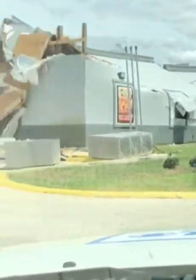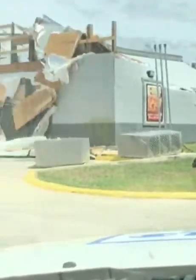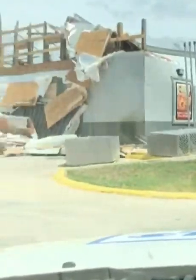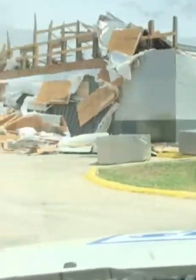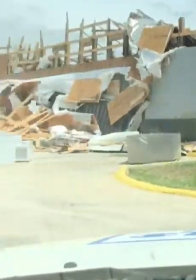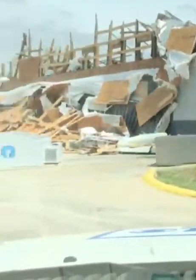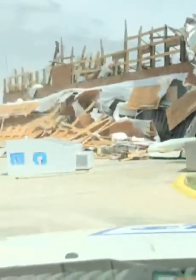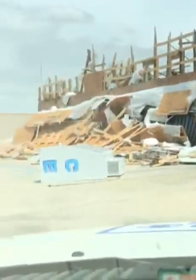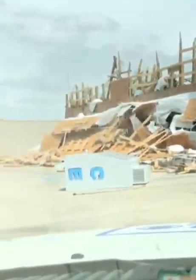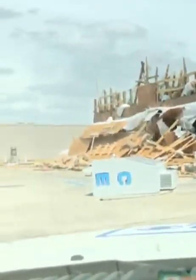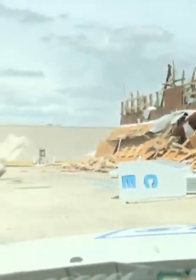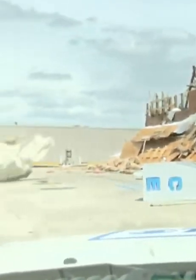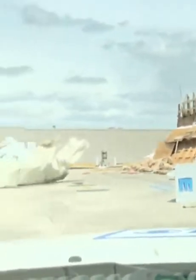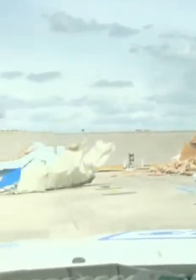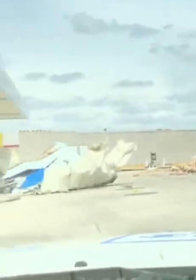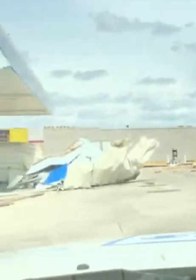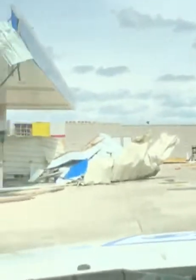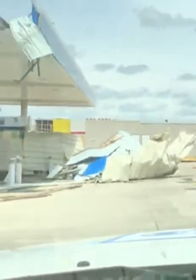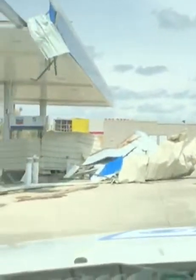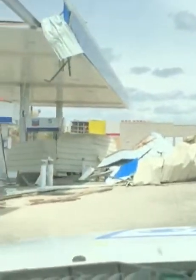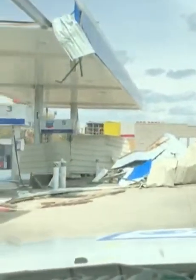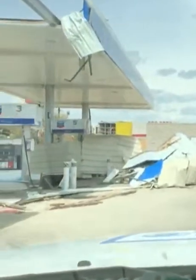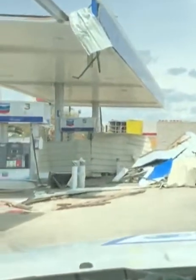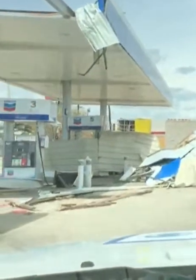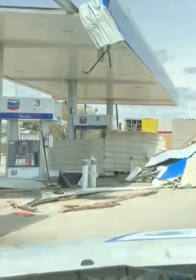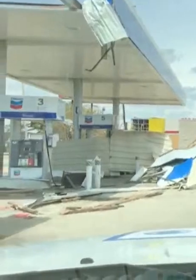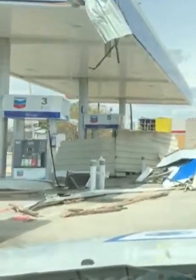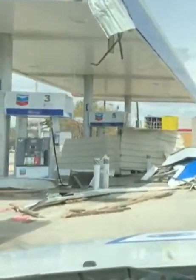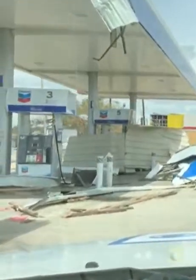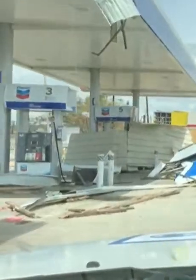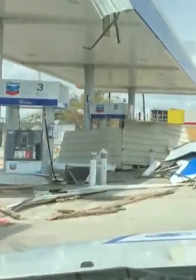Gas stations always seem to bear the brunt, don't they?